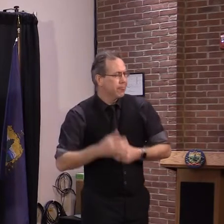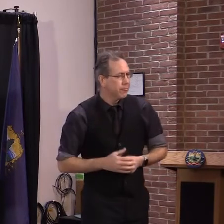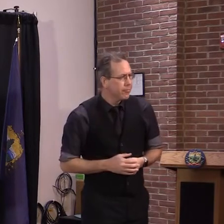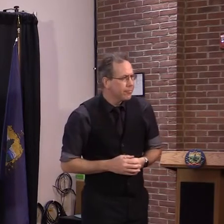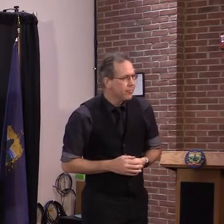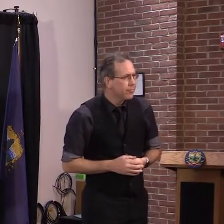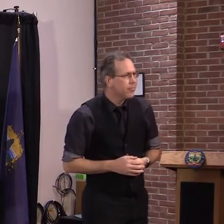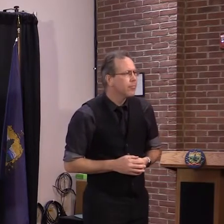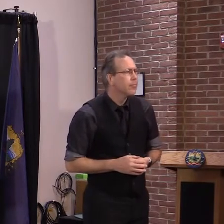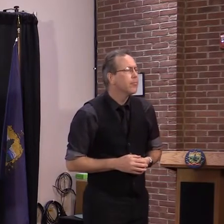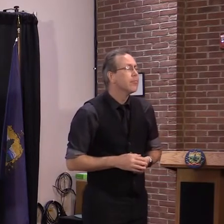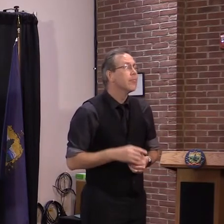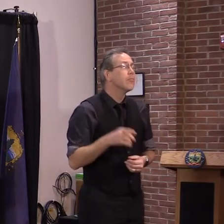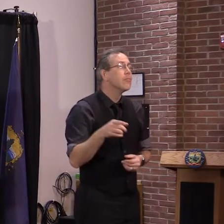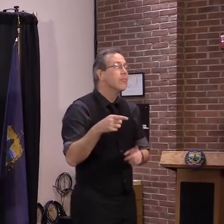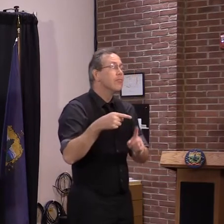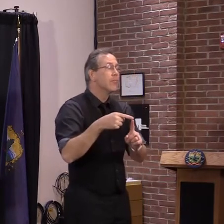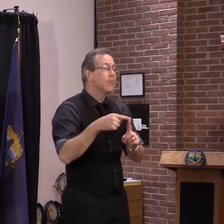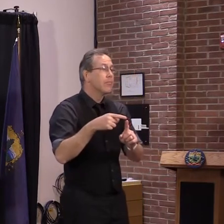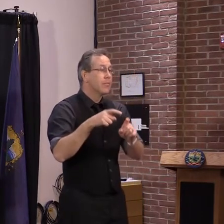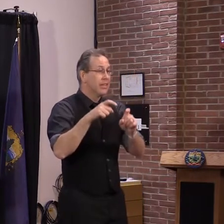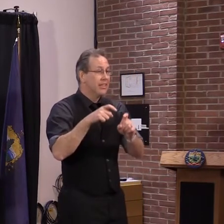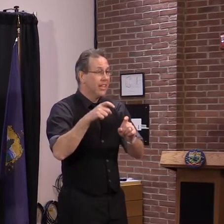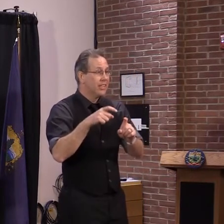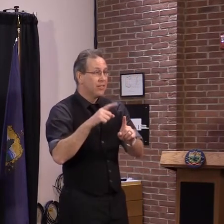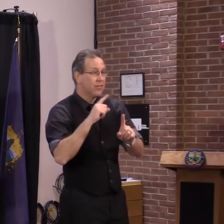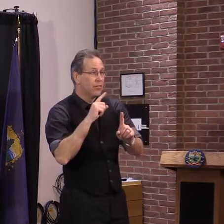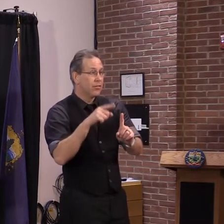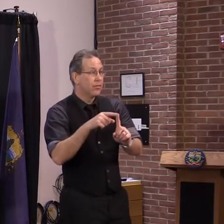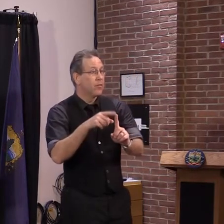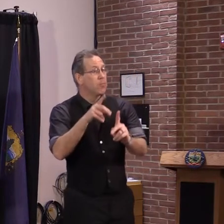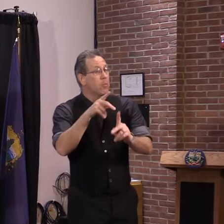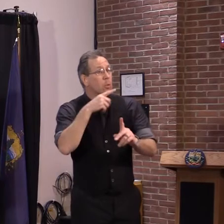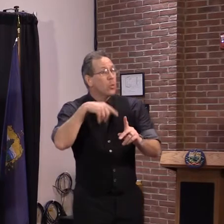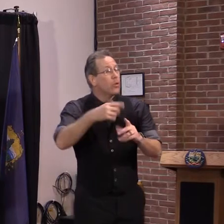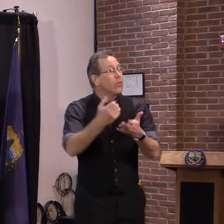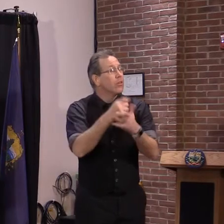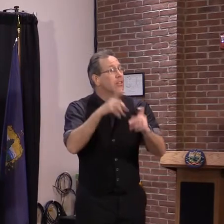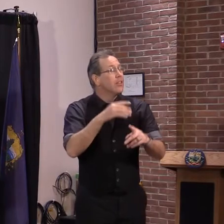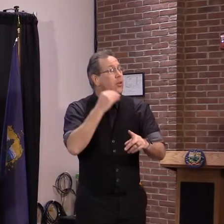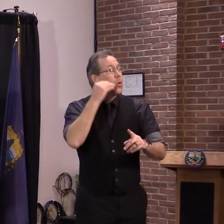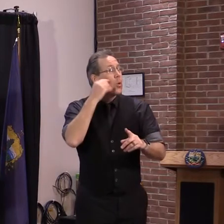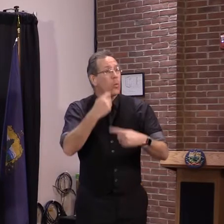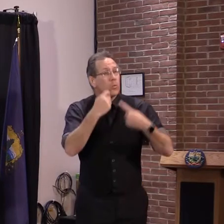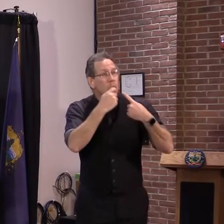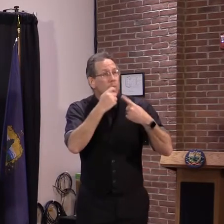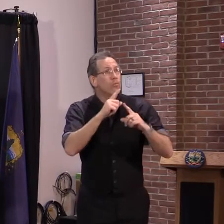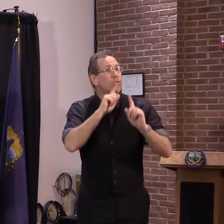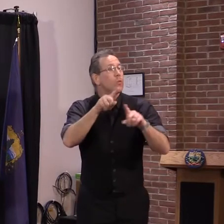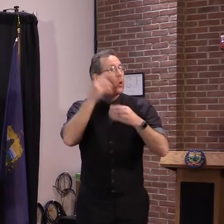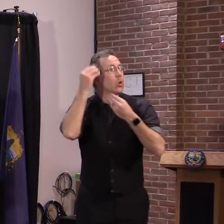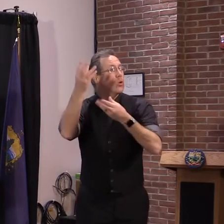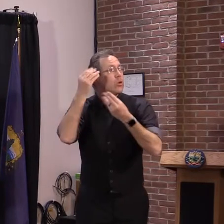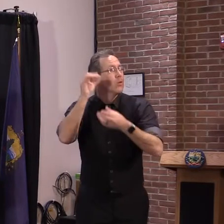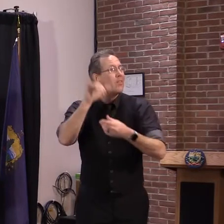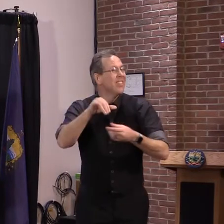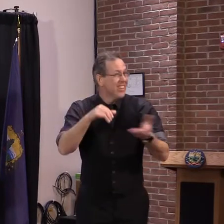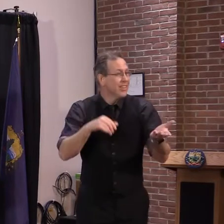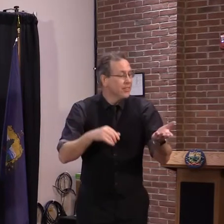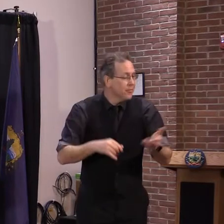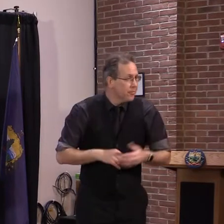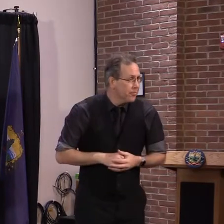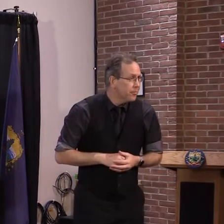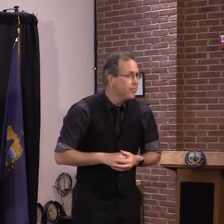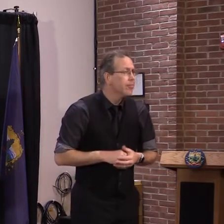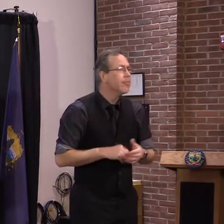of tests that were self-reported by Vermonters. These are the test results people reported to us through the form on